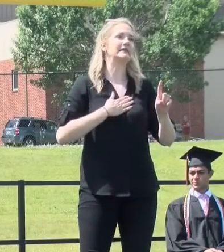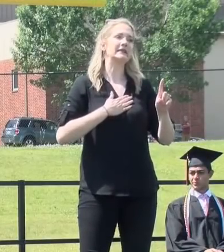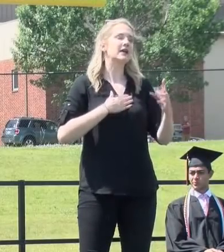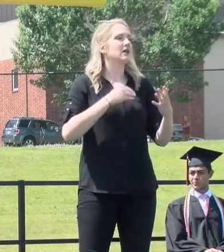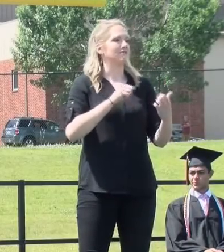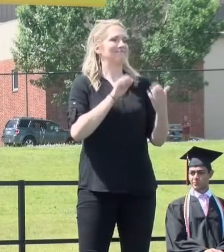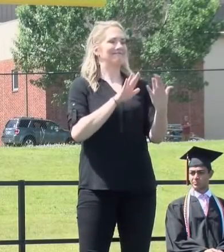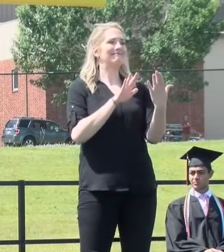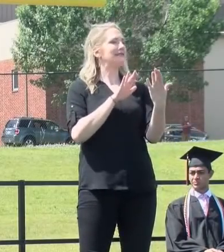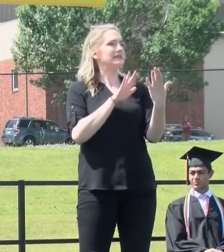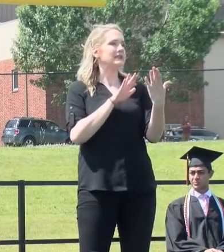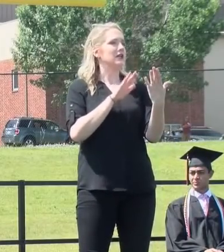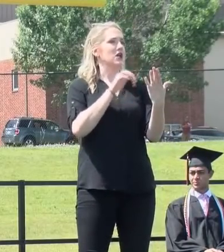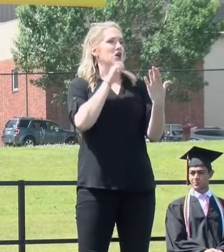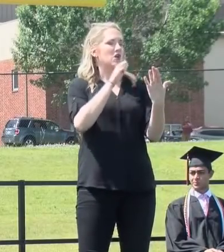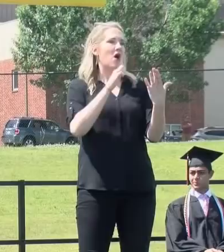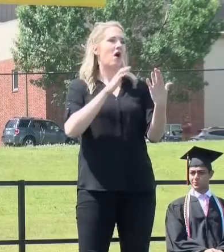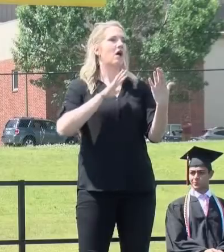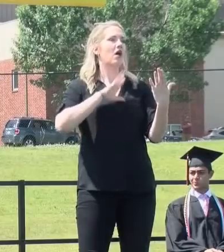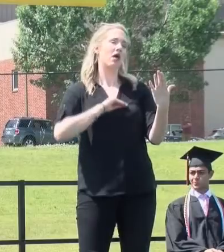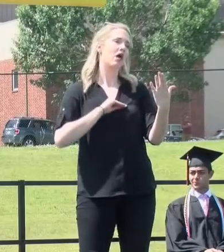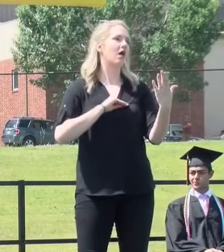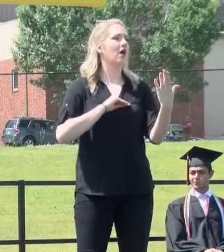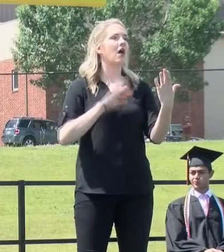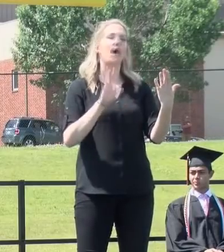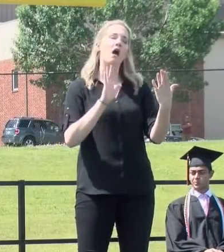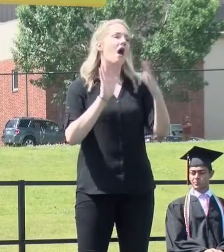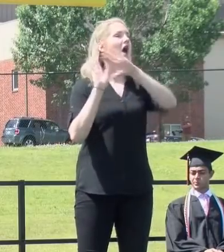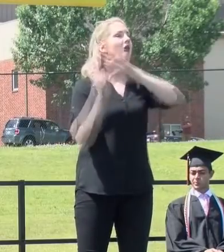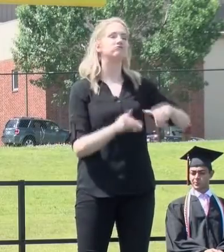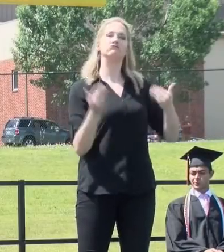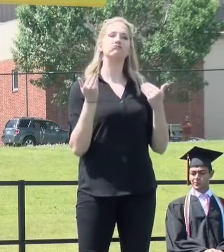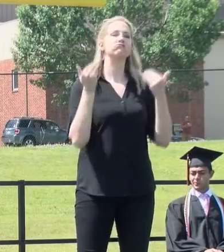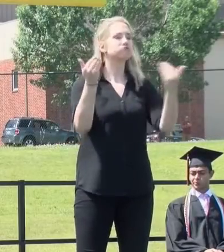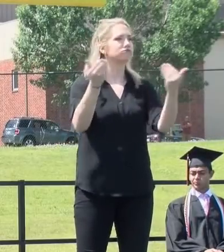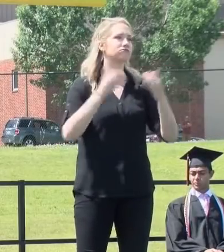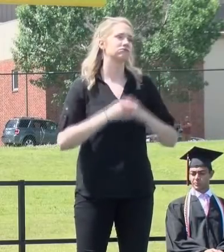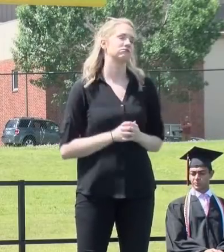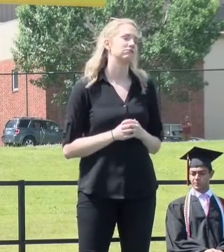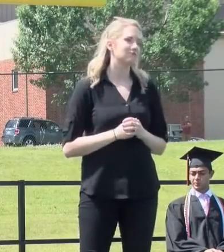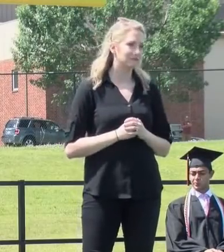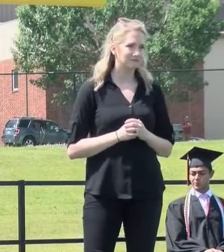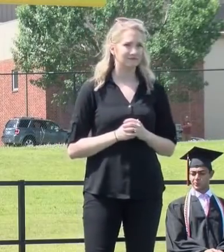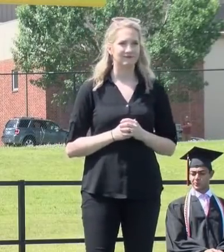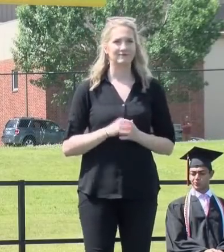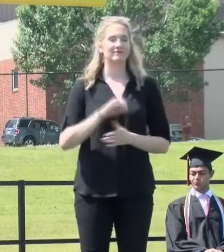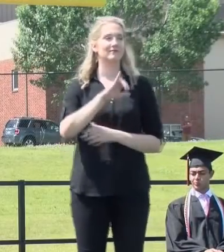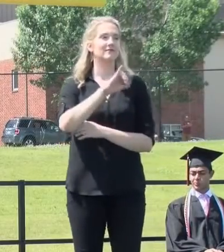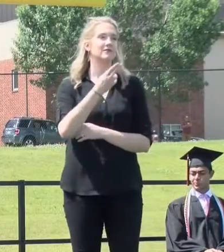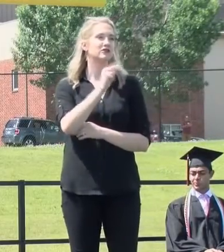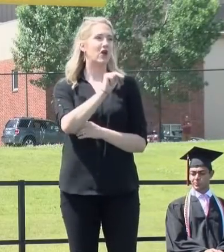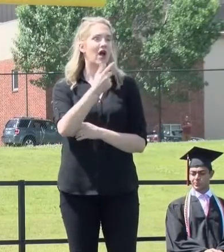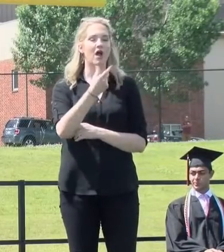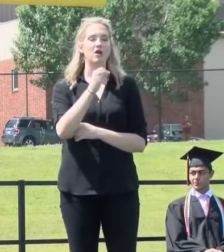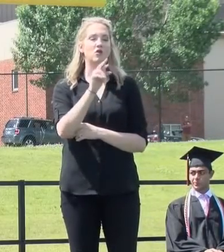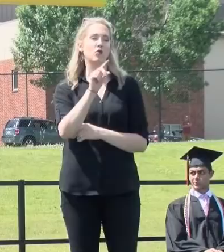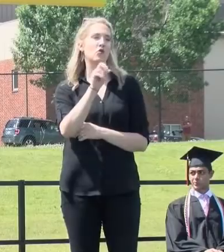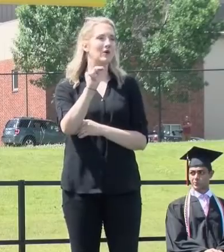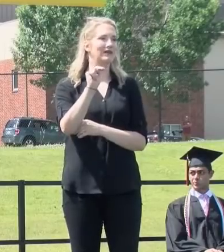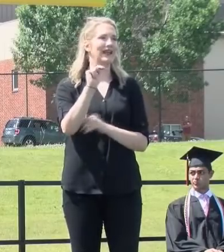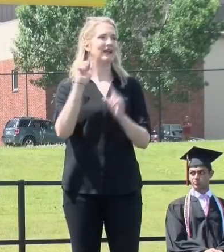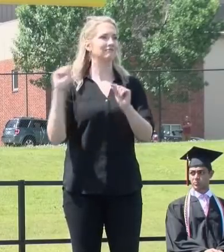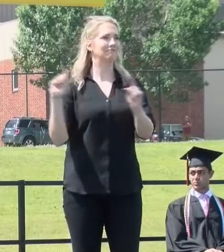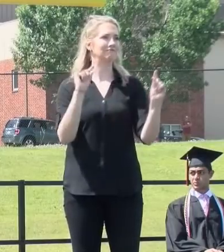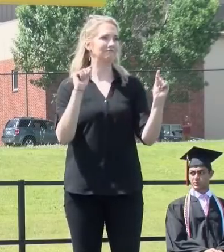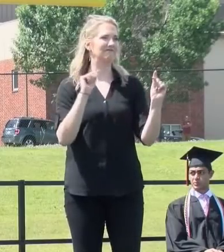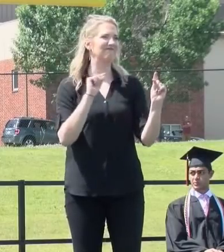impact of COVID-19 define your future. As John Gordon tweeted, the virus may